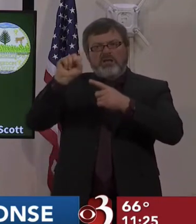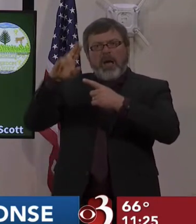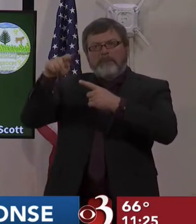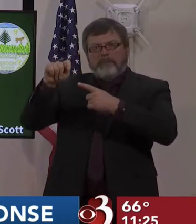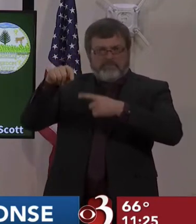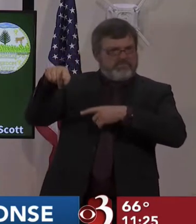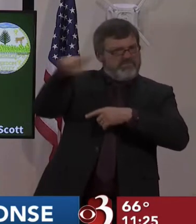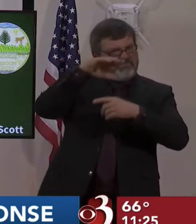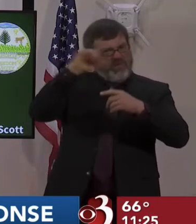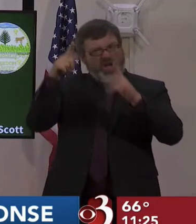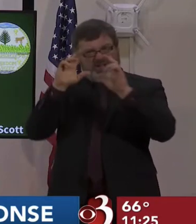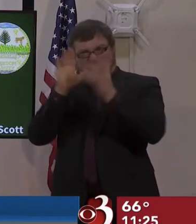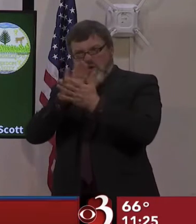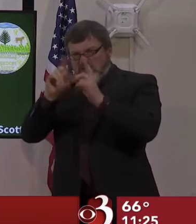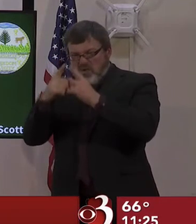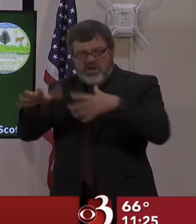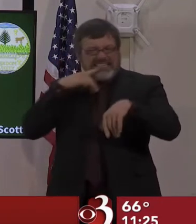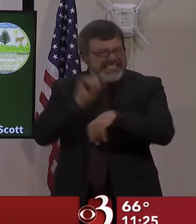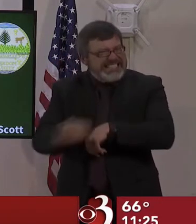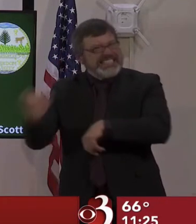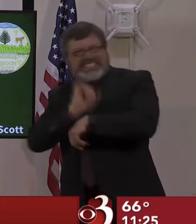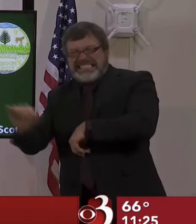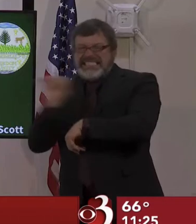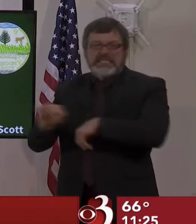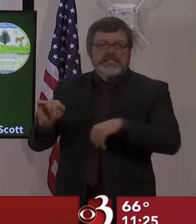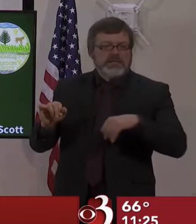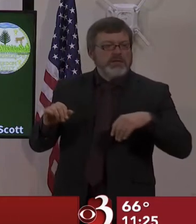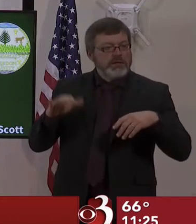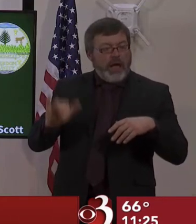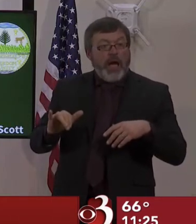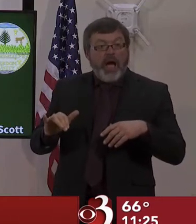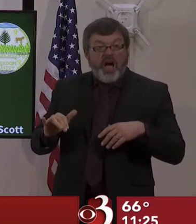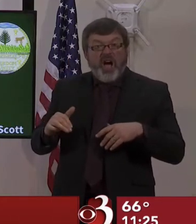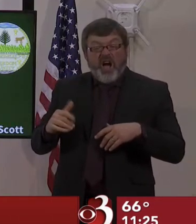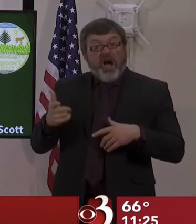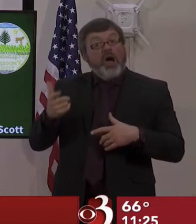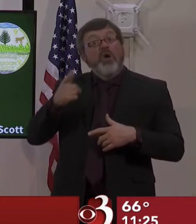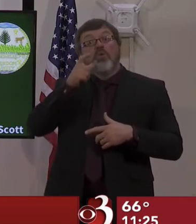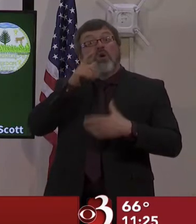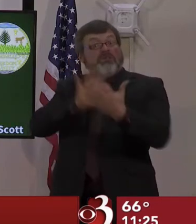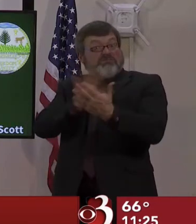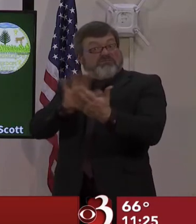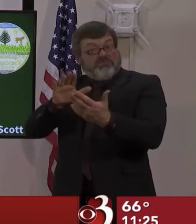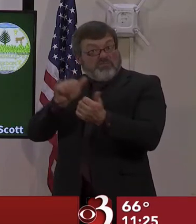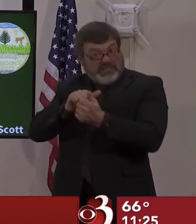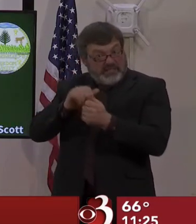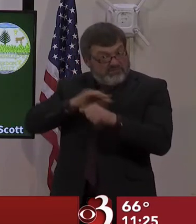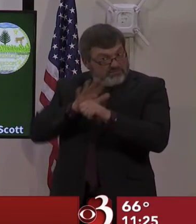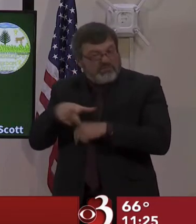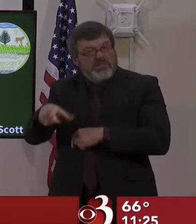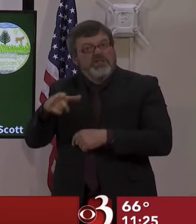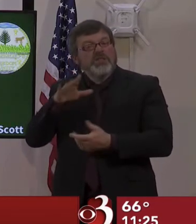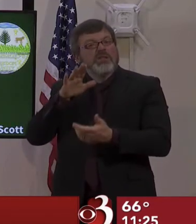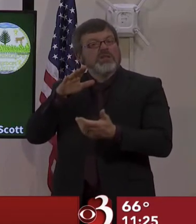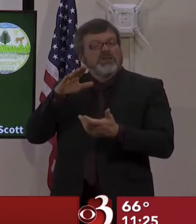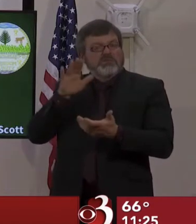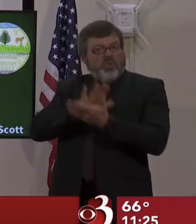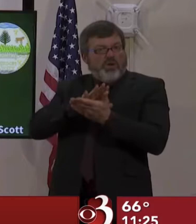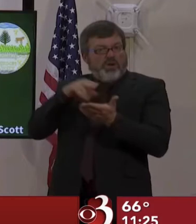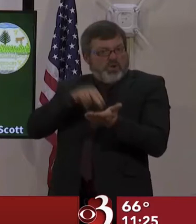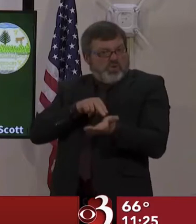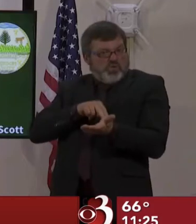front lines of this work are school nurses. School nurses are pragmatic and resourceful professionals who have been critical to the success of our schools during